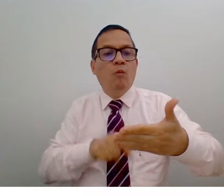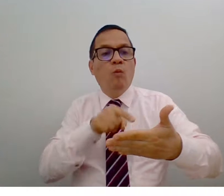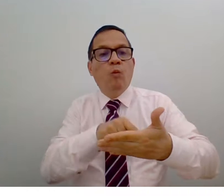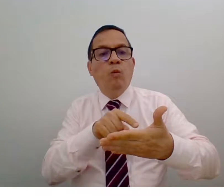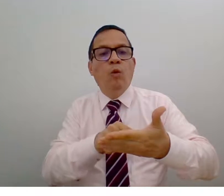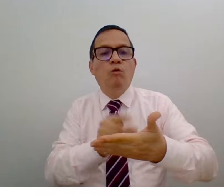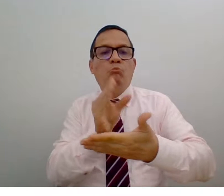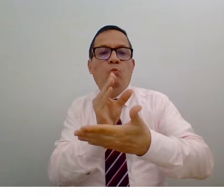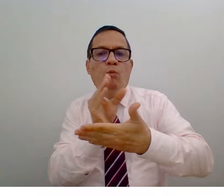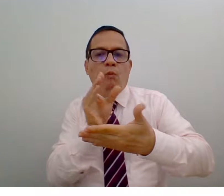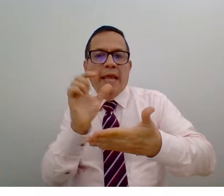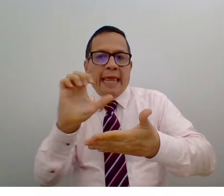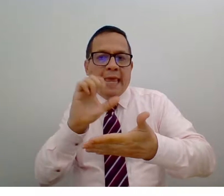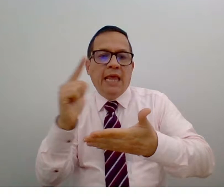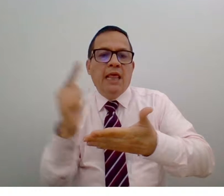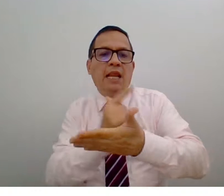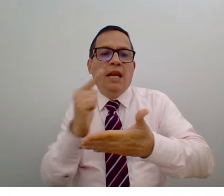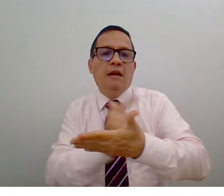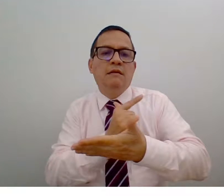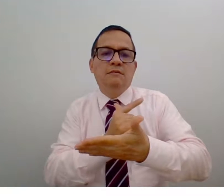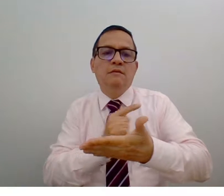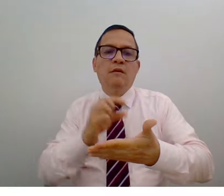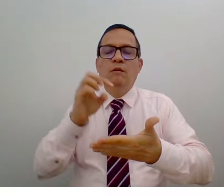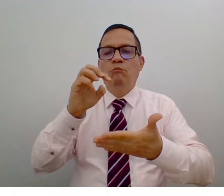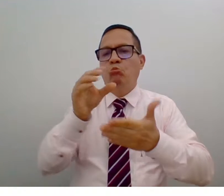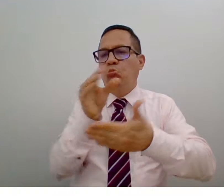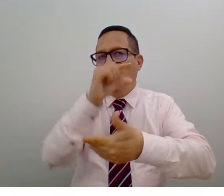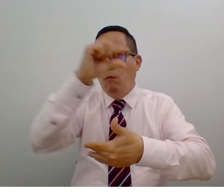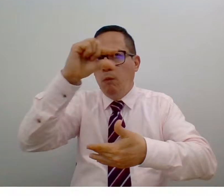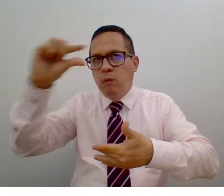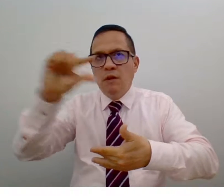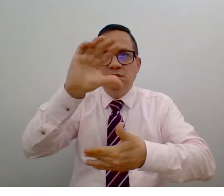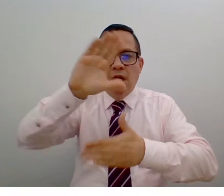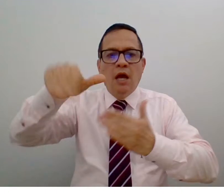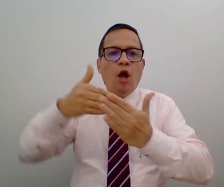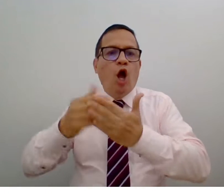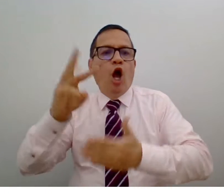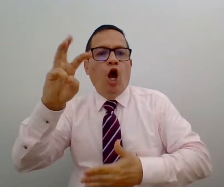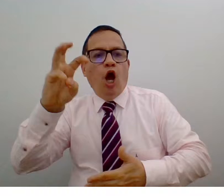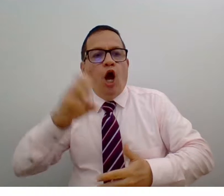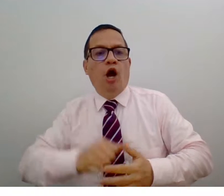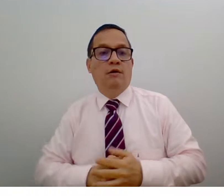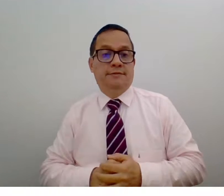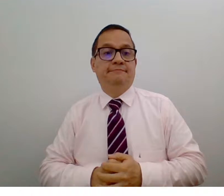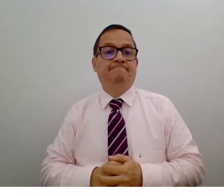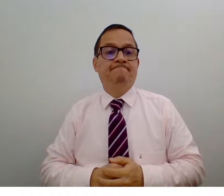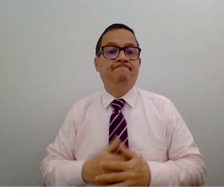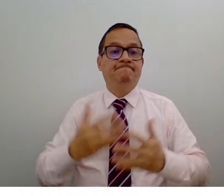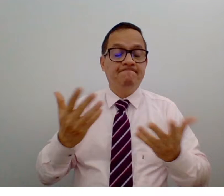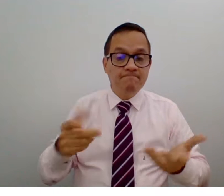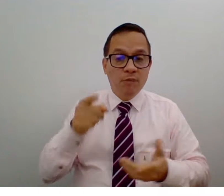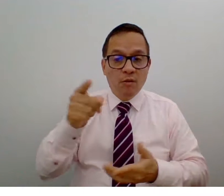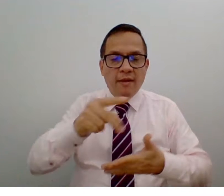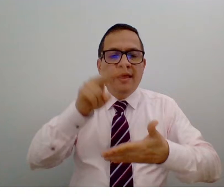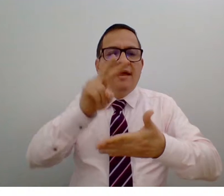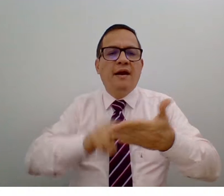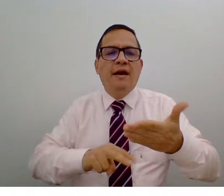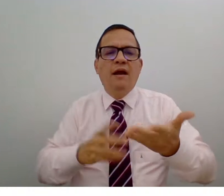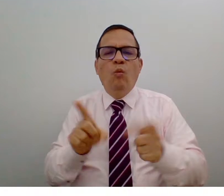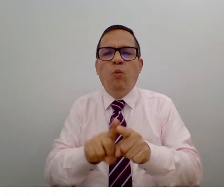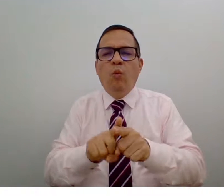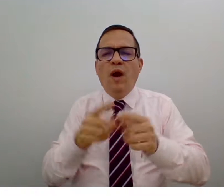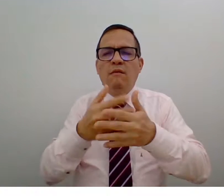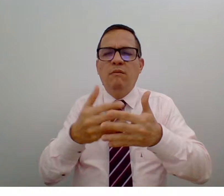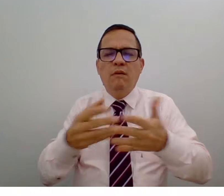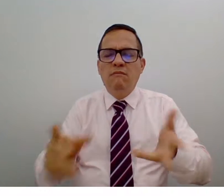undertake a prior revision of the e-book, modules 5 to 8. Then read the text of